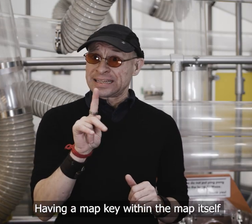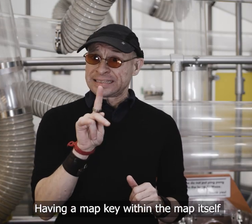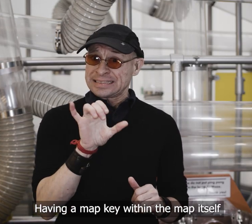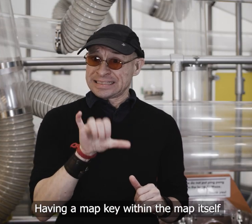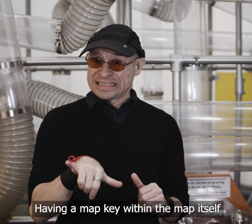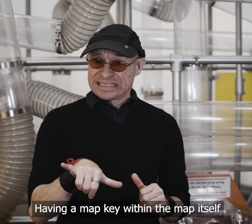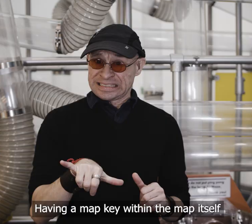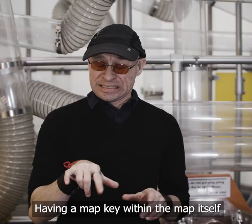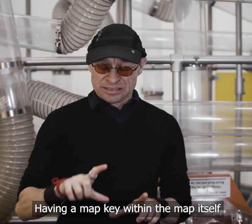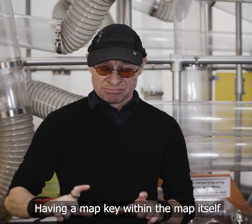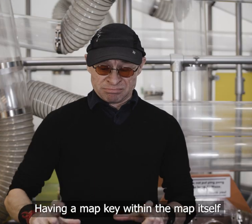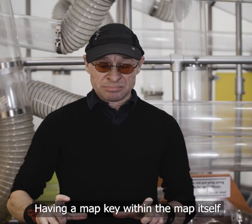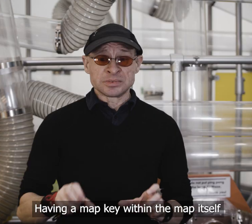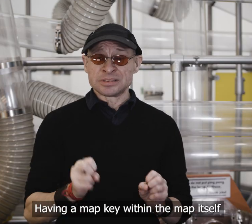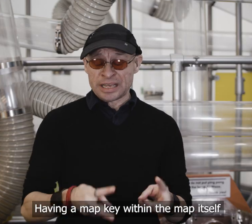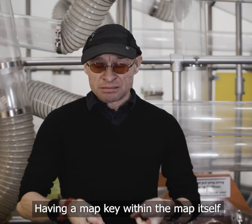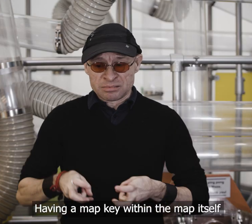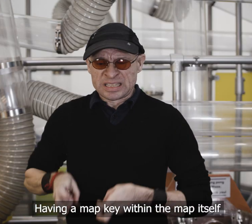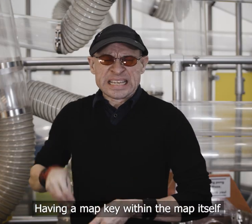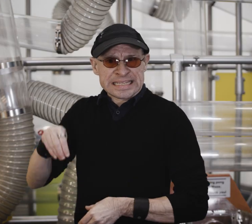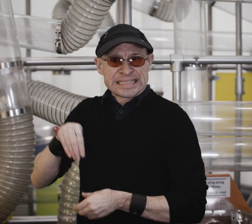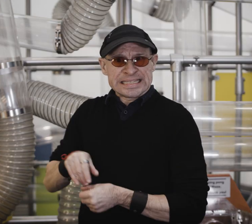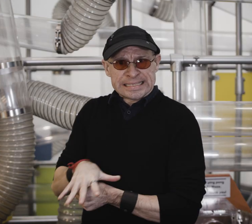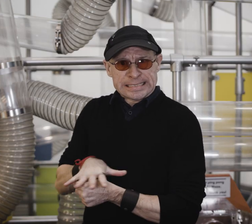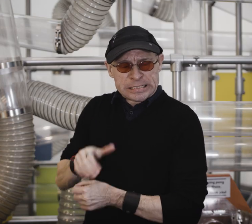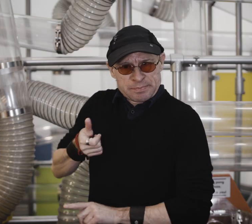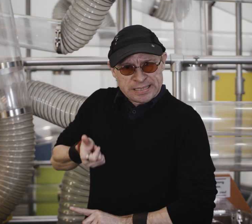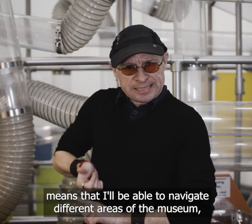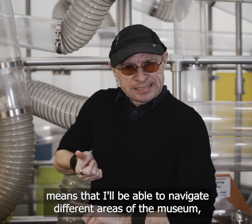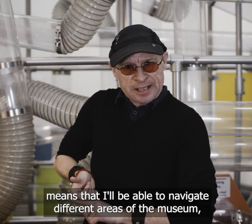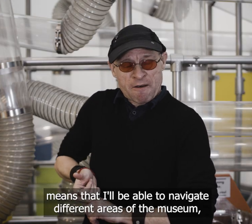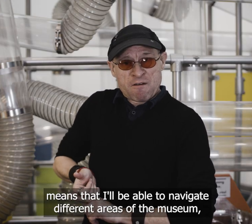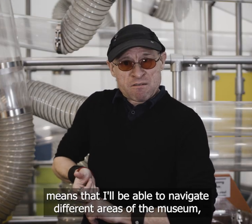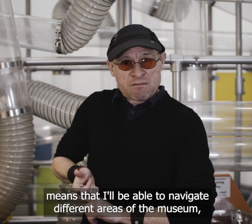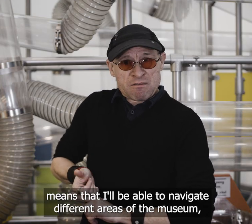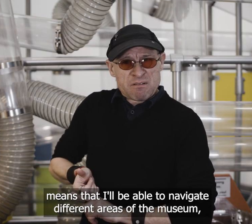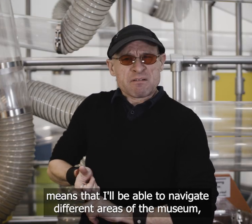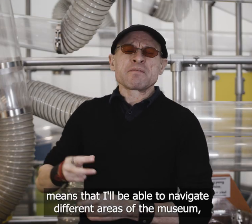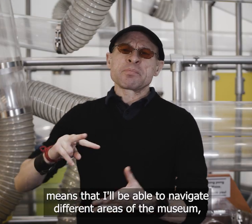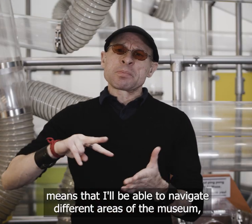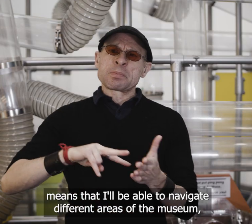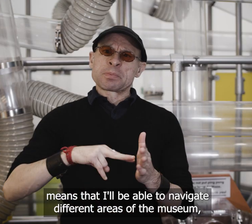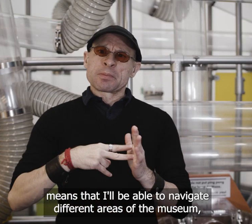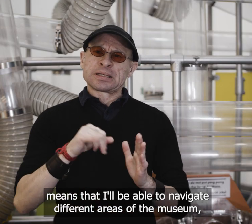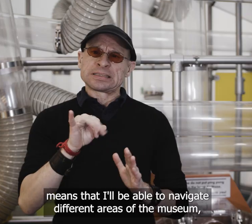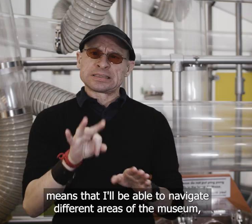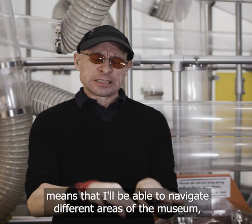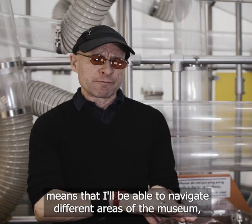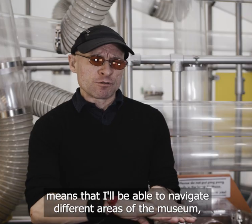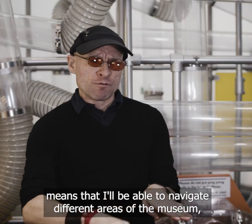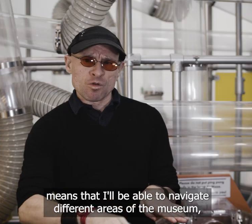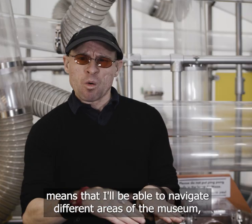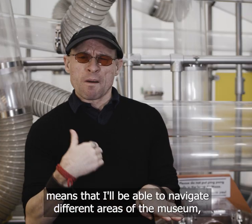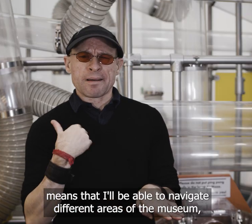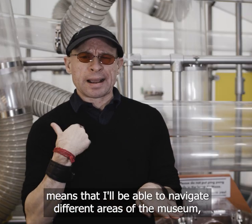map key within the map itself means that I'll be able to navigate